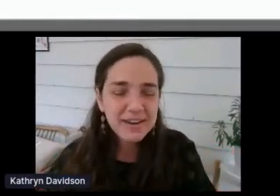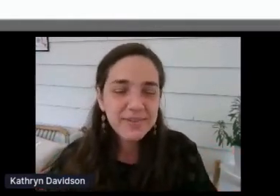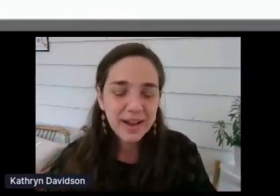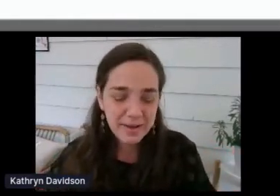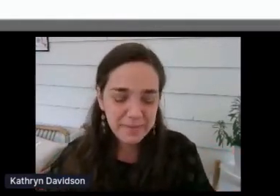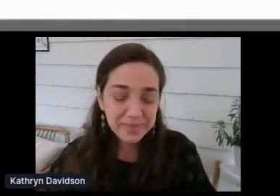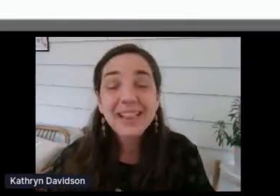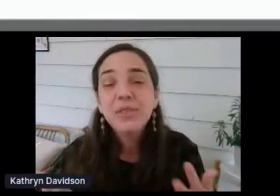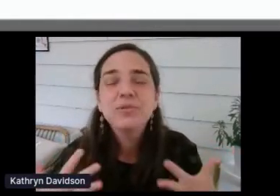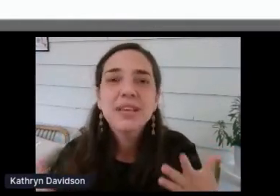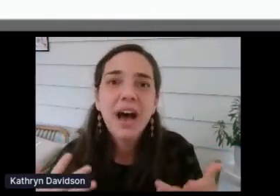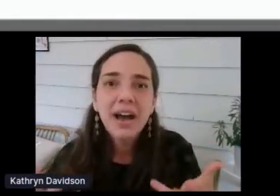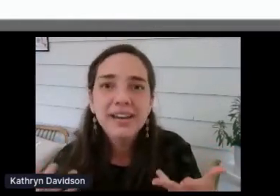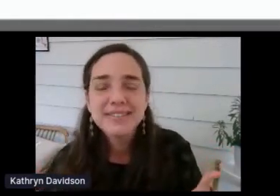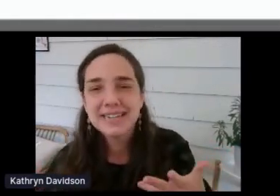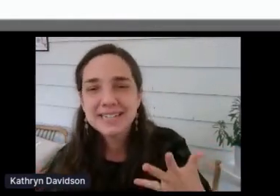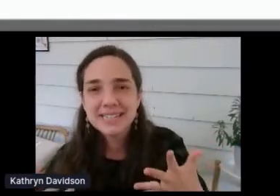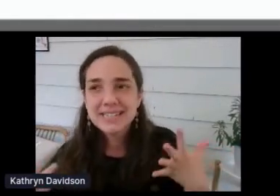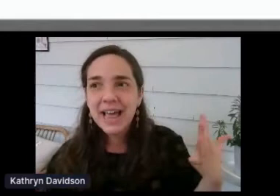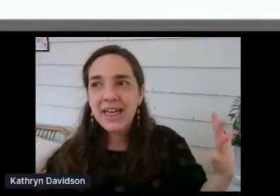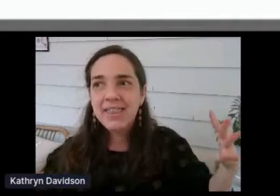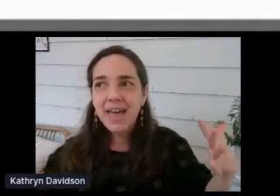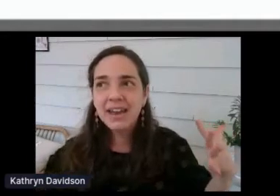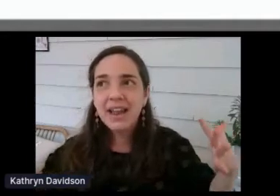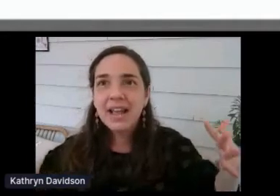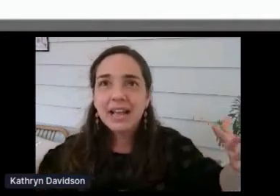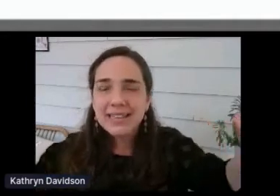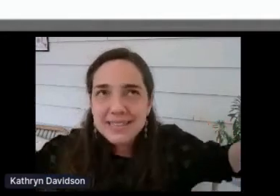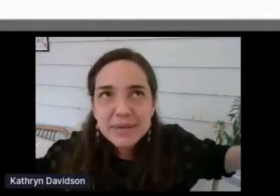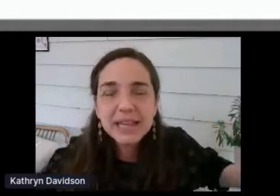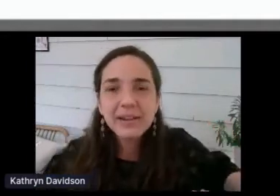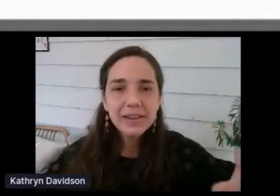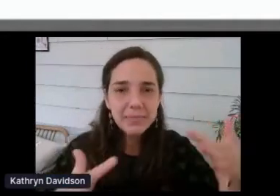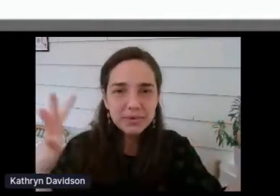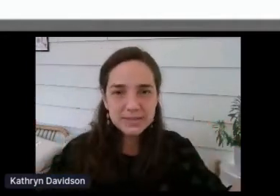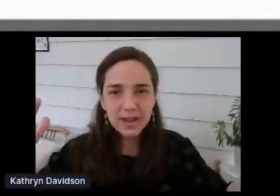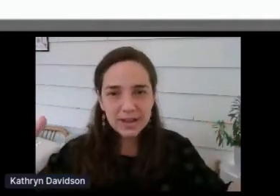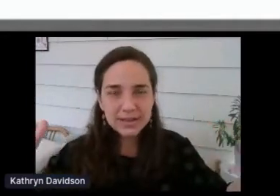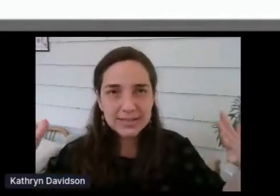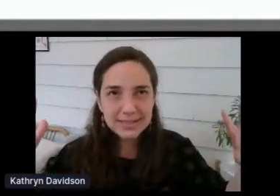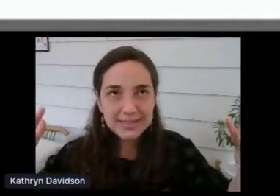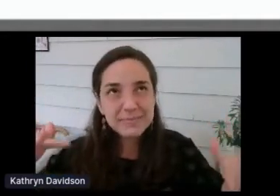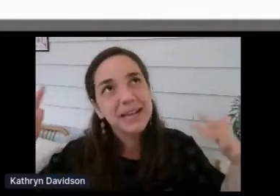the kind of, those are the kind of sentences that seem to clearly